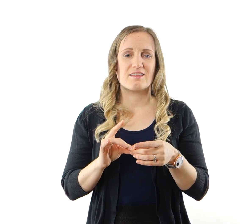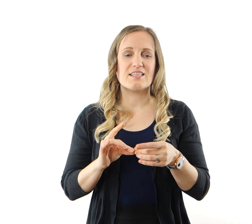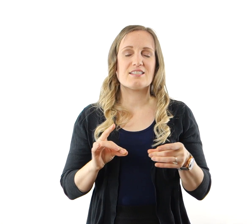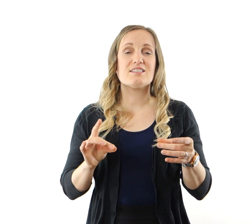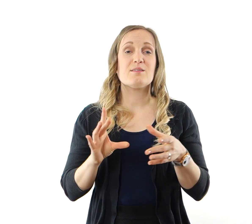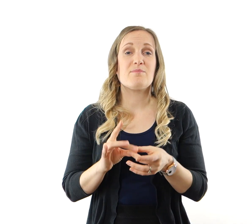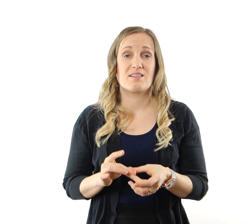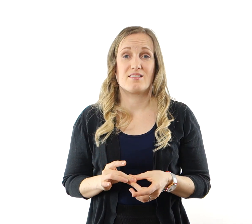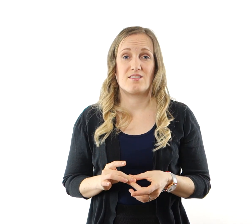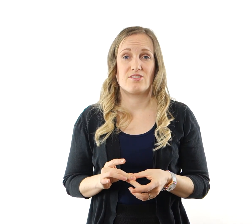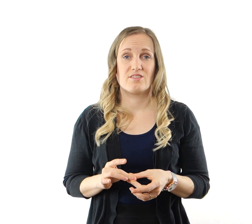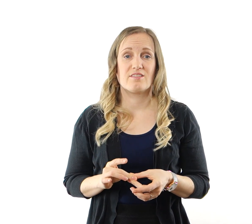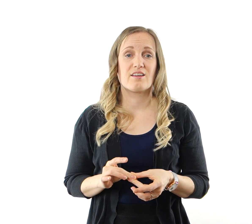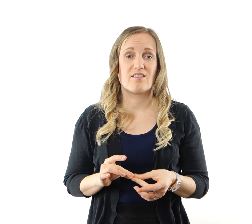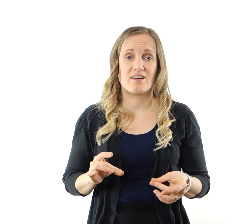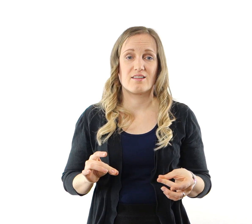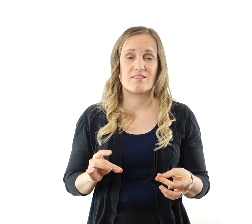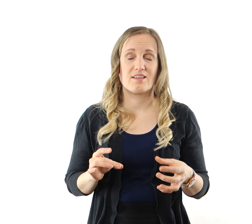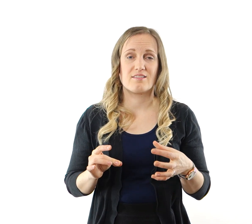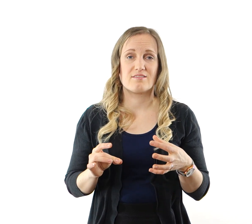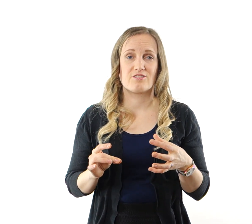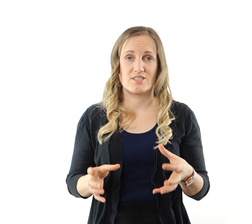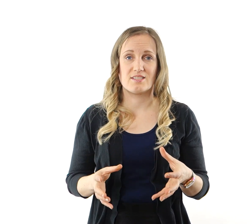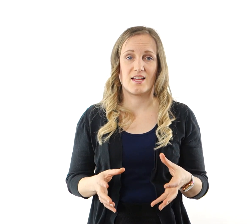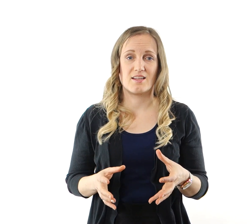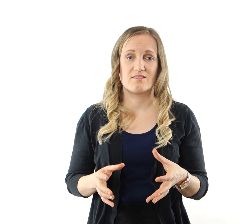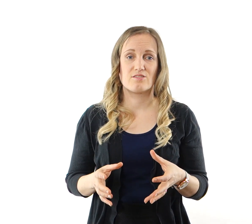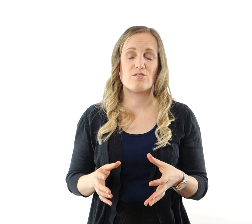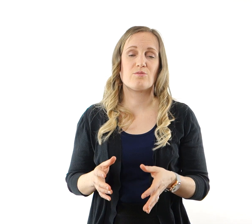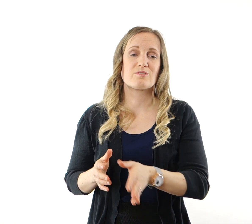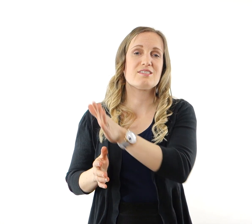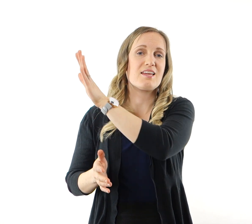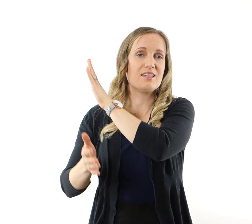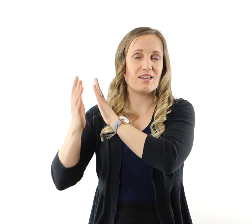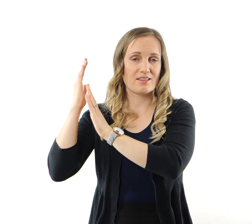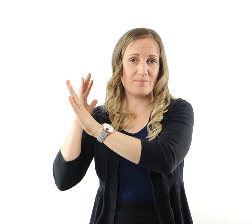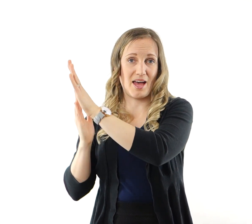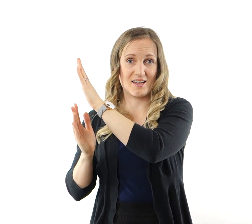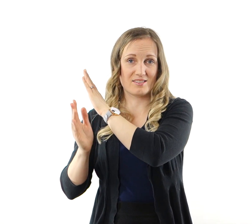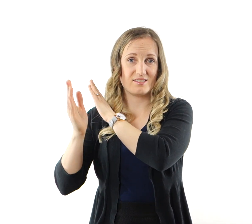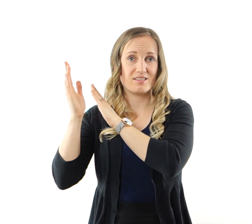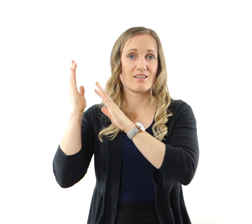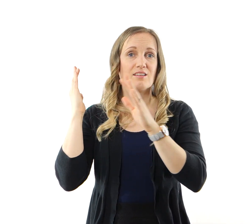this is the message that Jesus had. So we're saying in the past